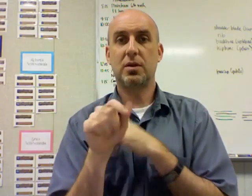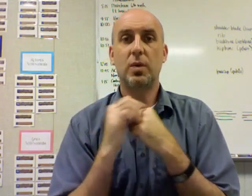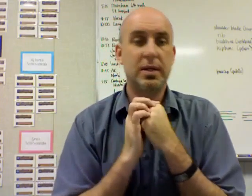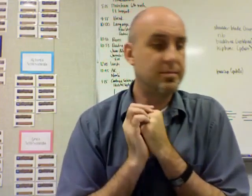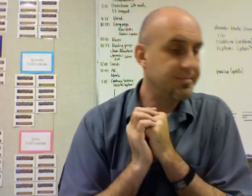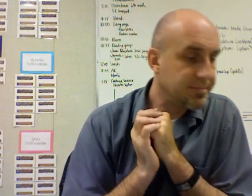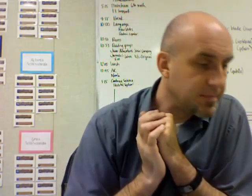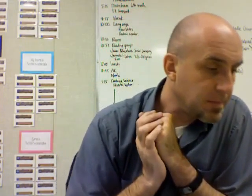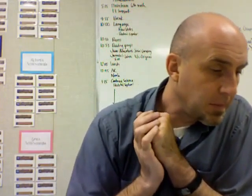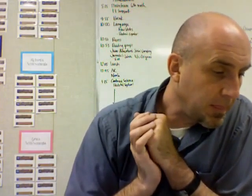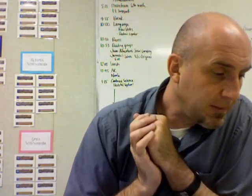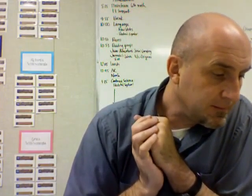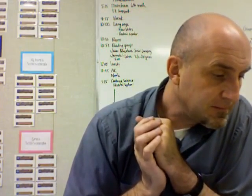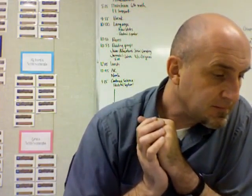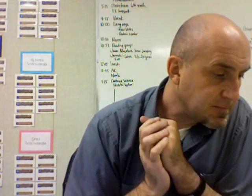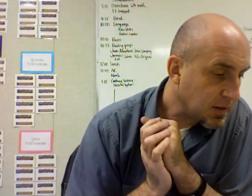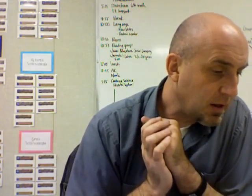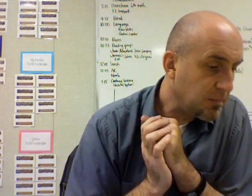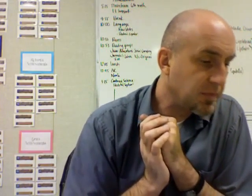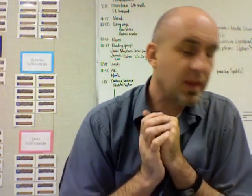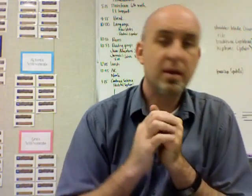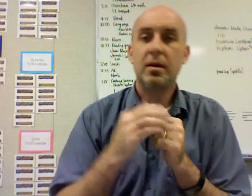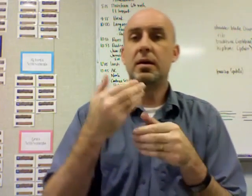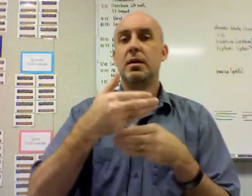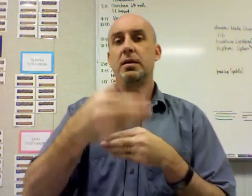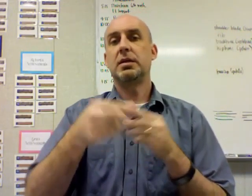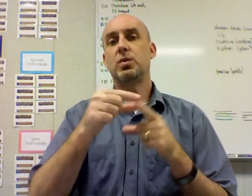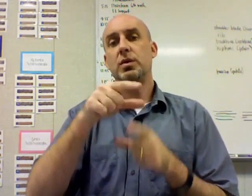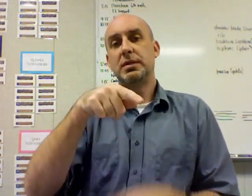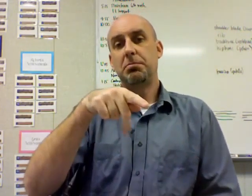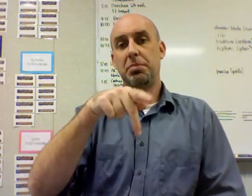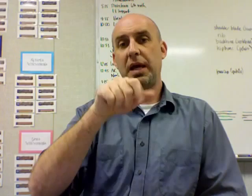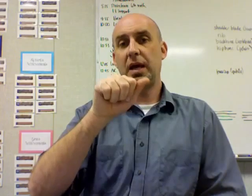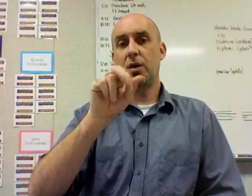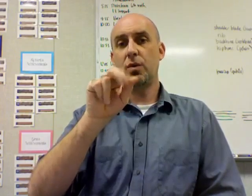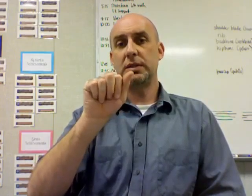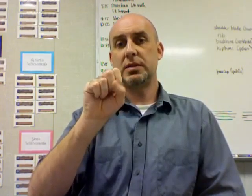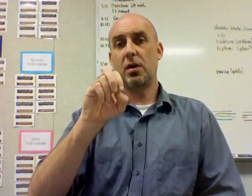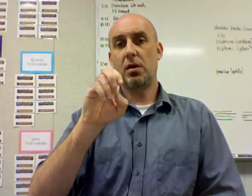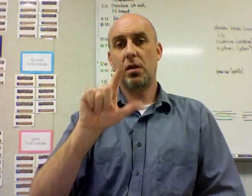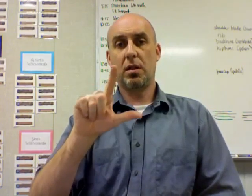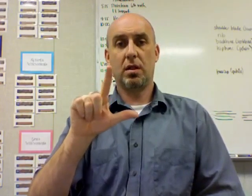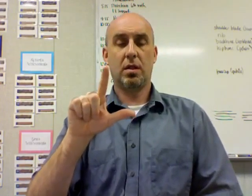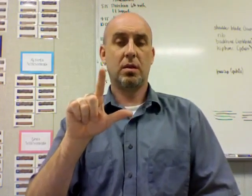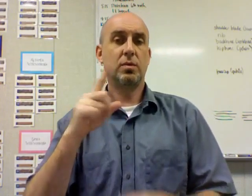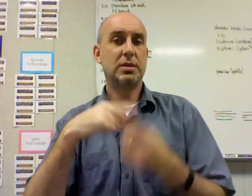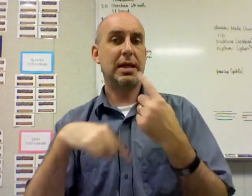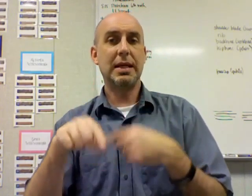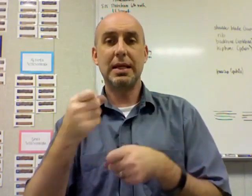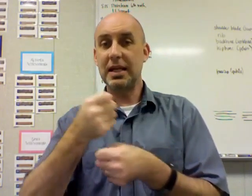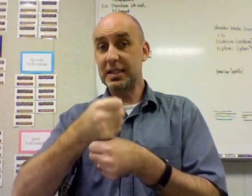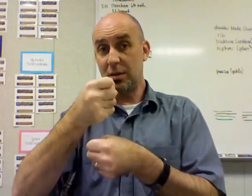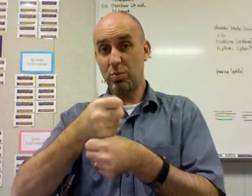in. Okay. Next word is parasol. We're signing it as an